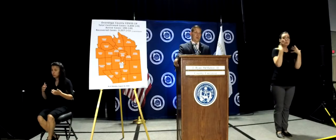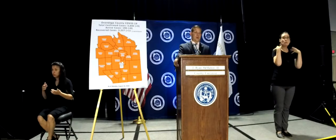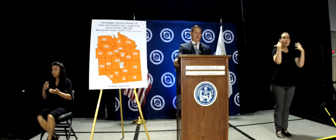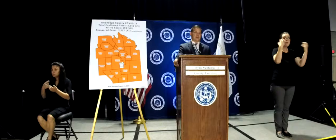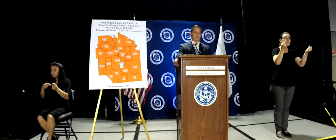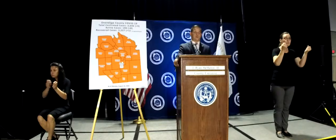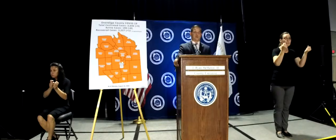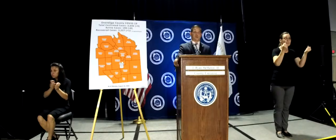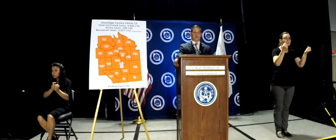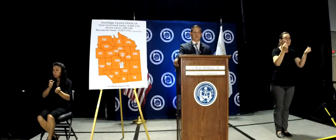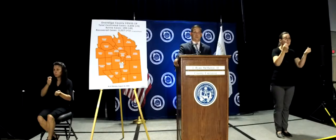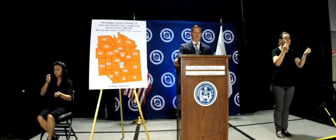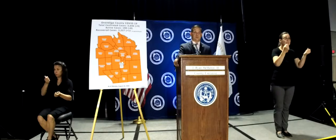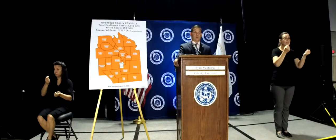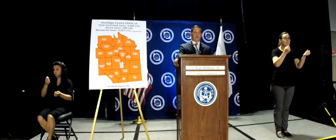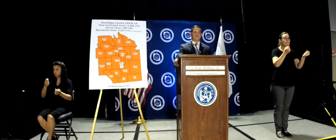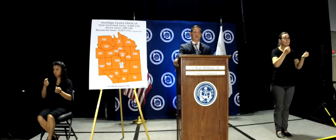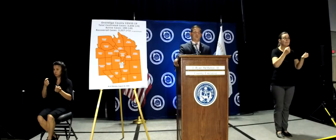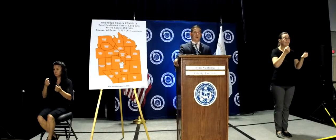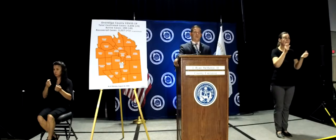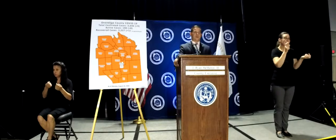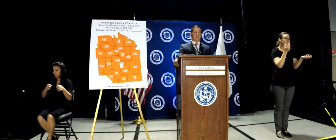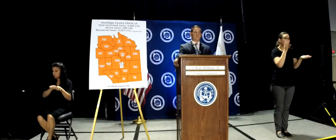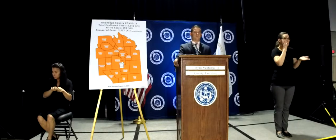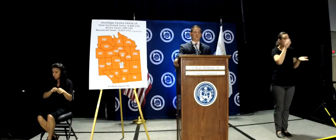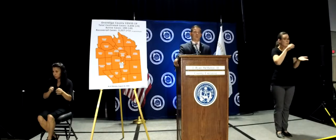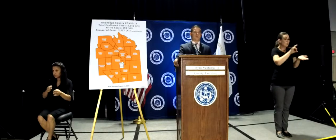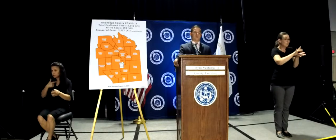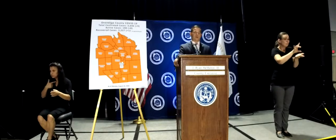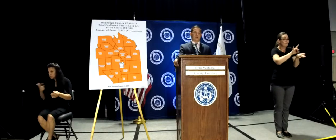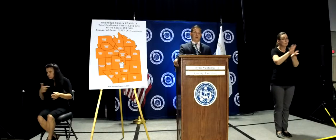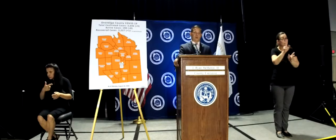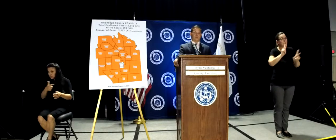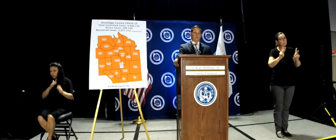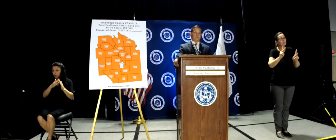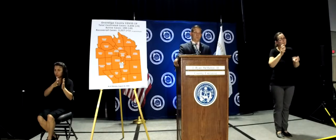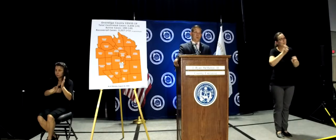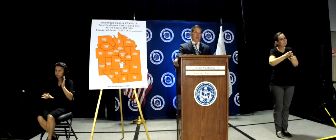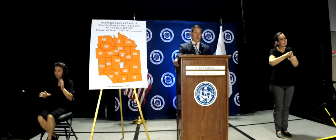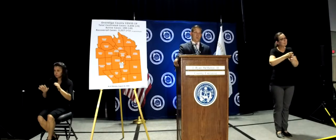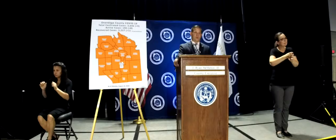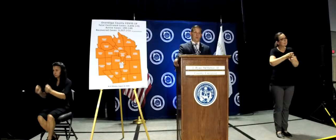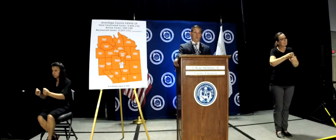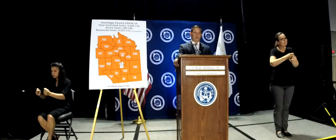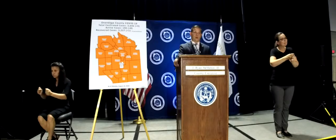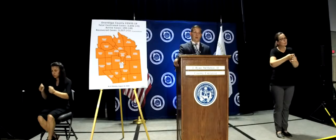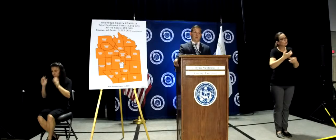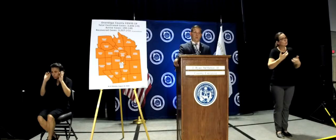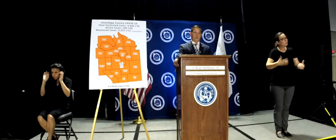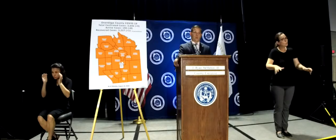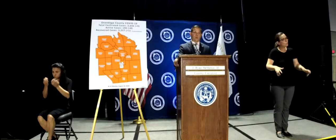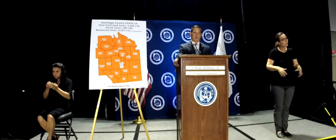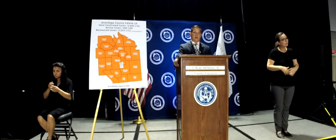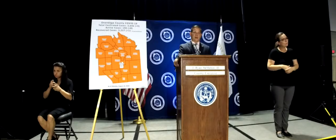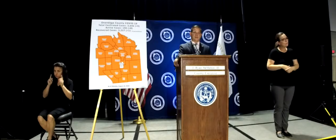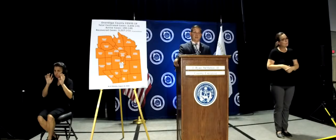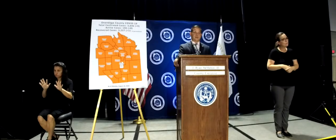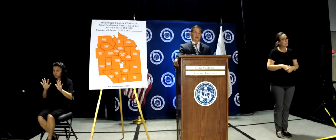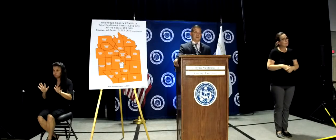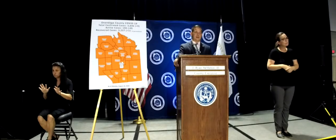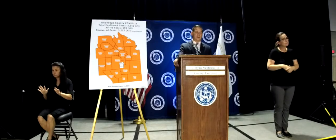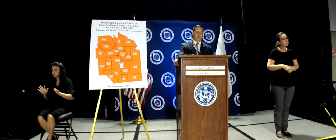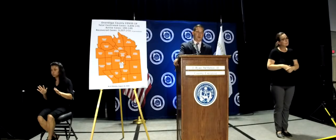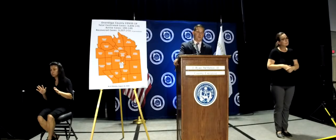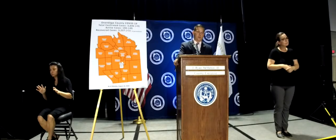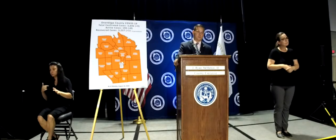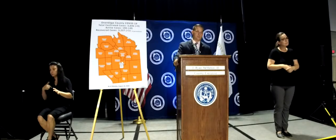So that's the frustration, is that we've done this. We did it very early. We knew we are more reliant on sales